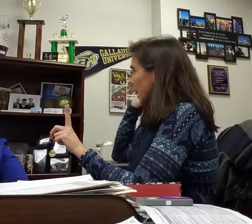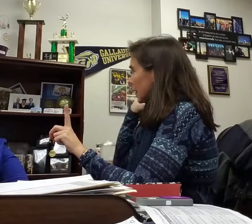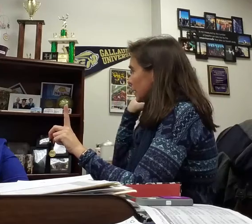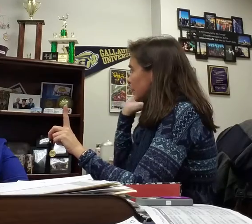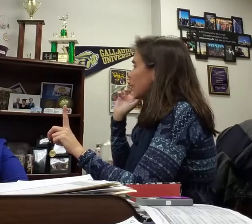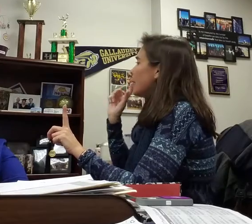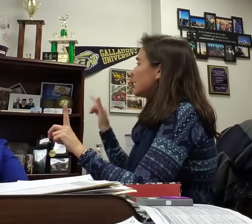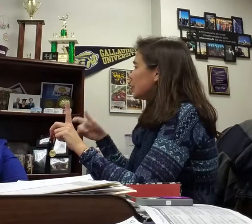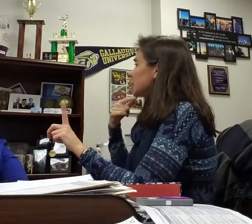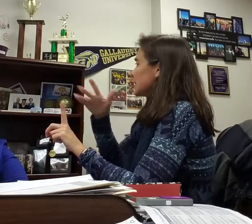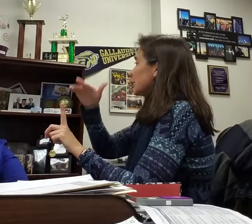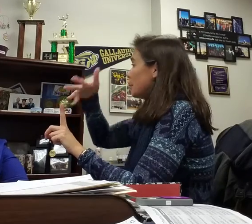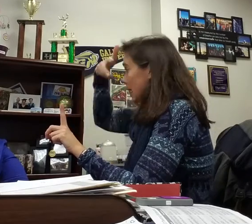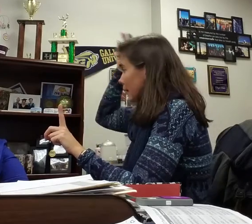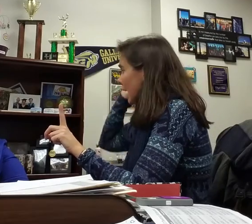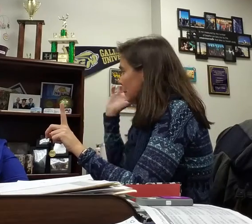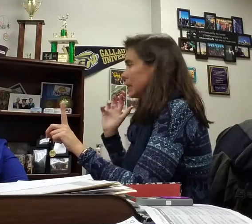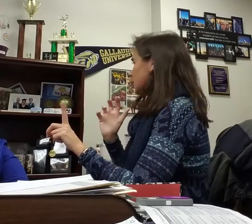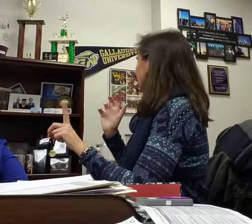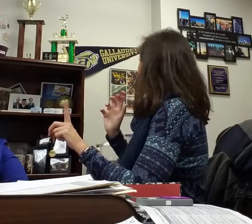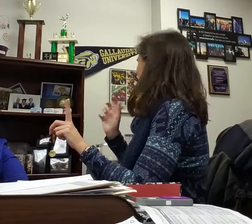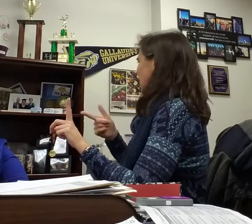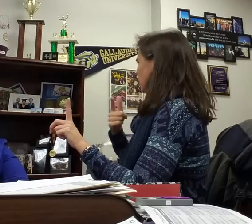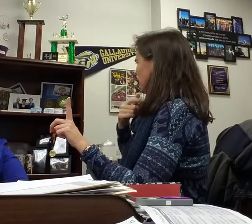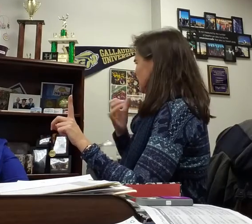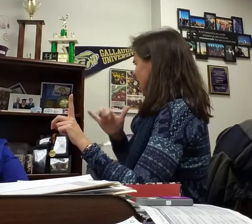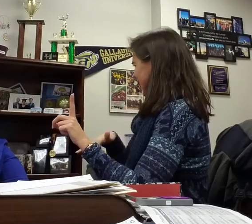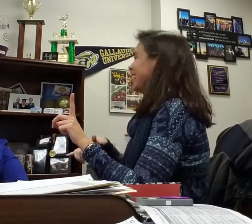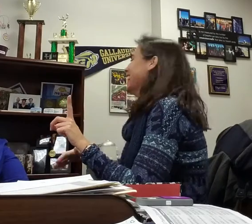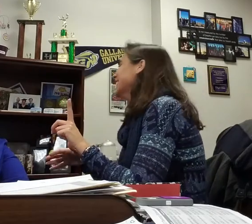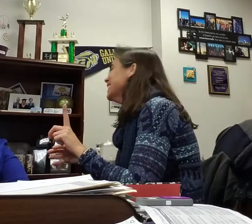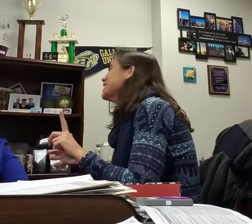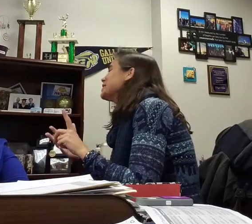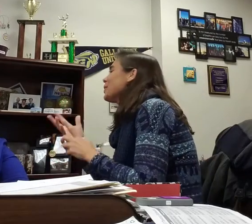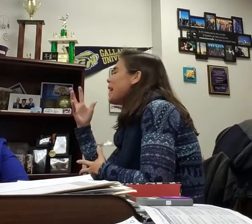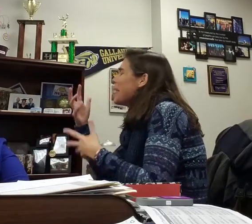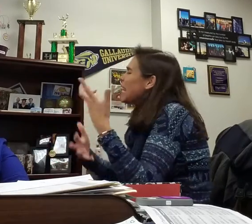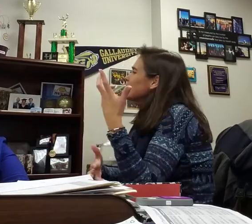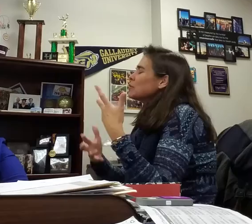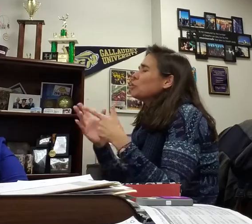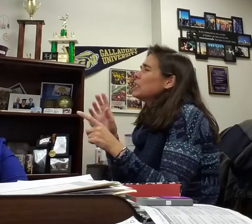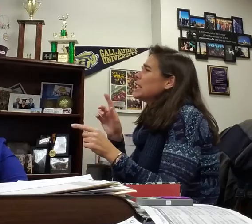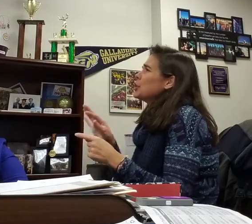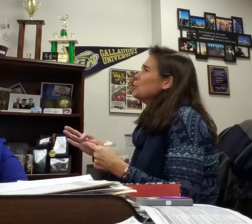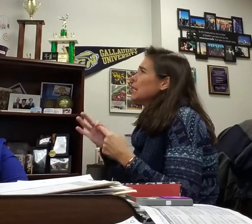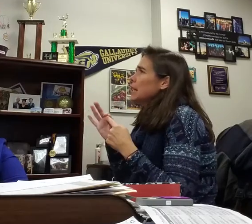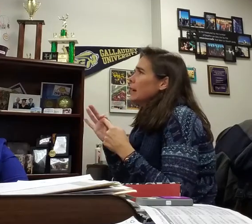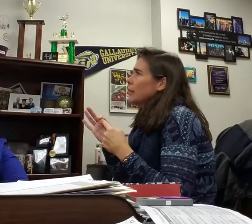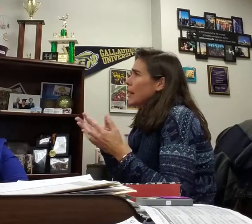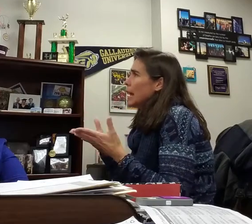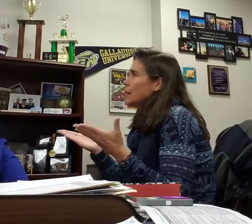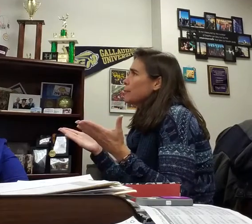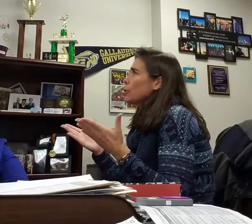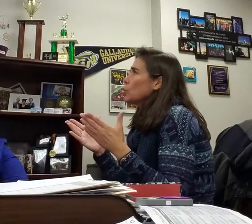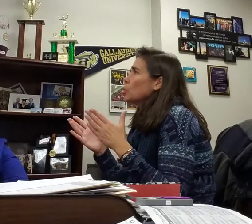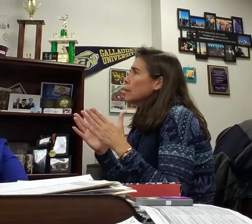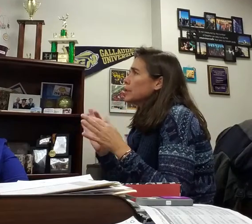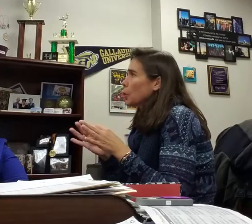lion. Okay. And then he could just say goodbye to the lion, but still he was like, what is that? Yeah. Okay, I got So, and that's really a unique thing for interpreting